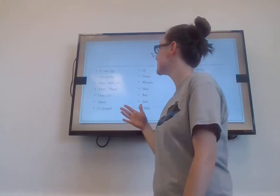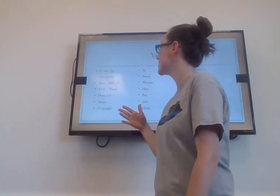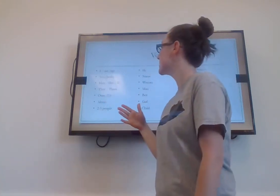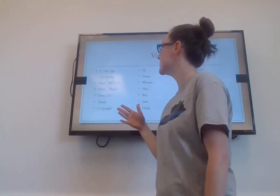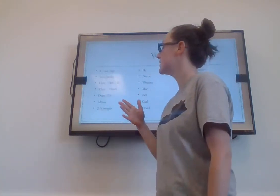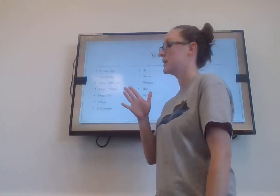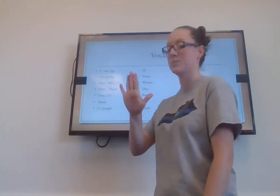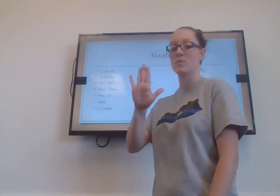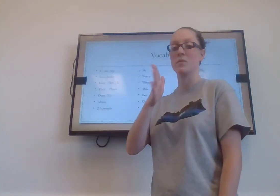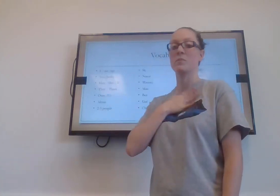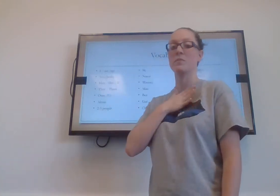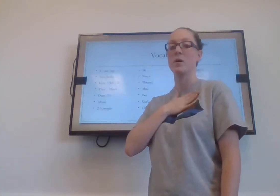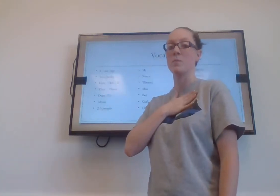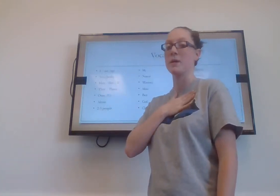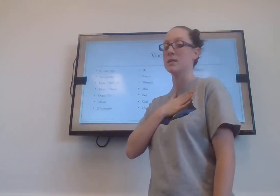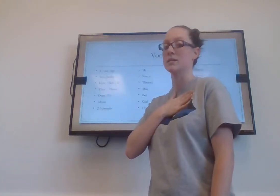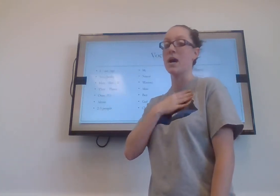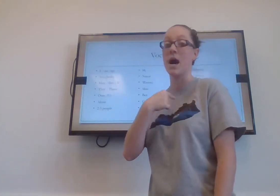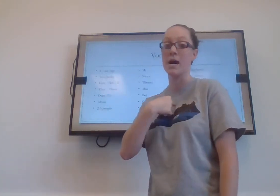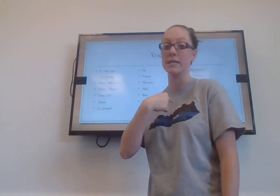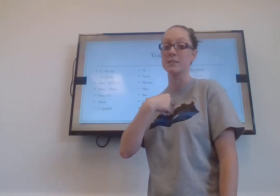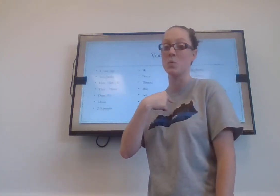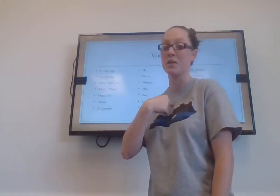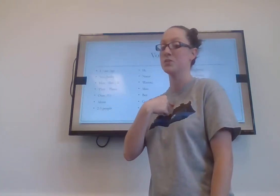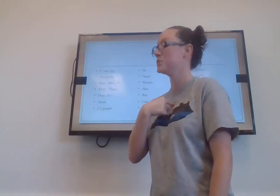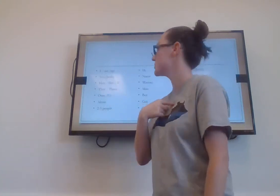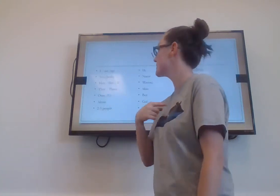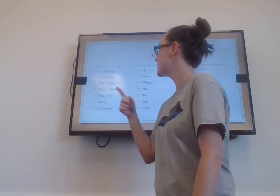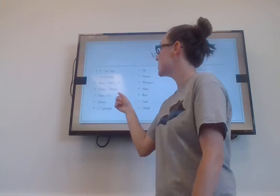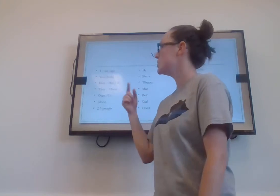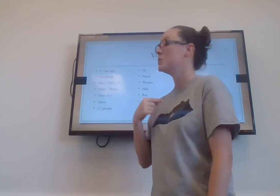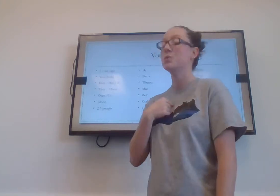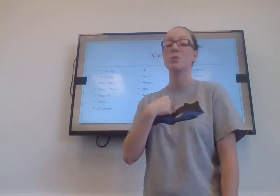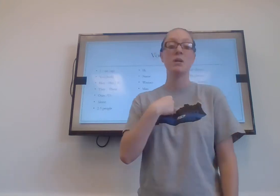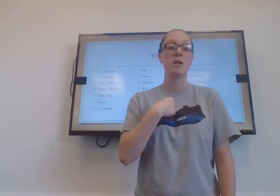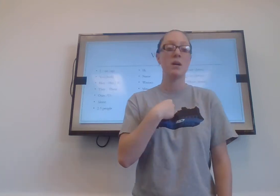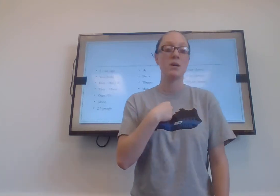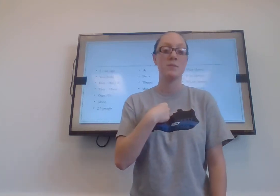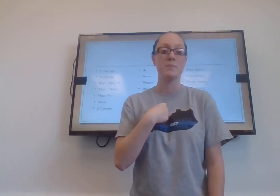So it's more of a palm hand. I is pointing to yourself. You,